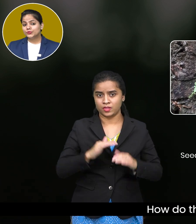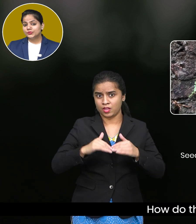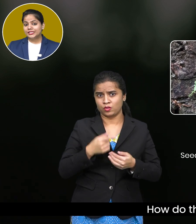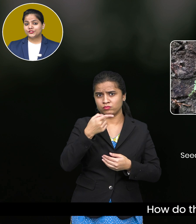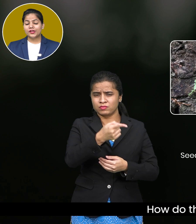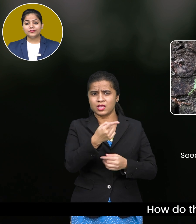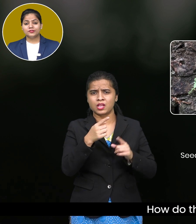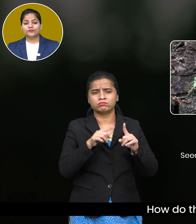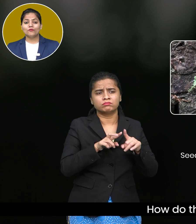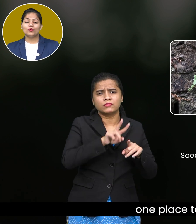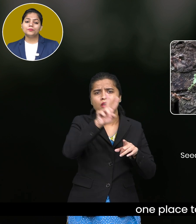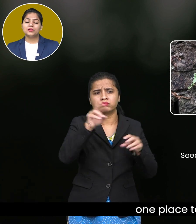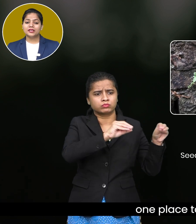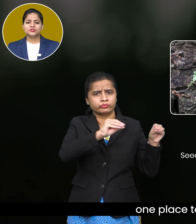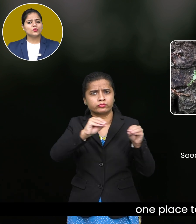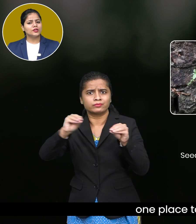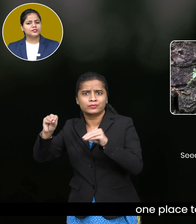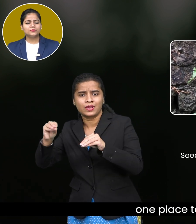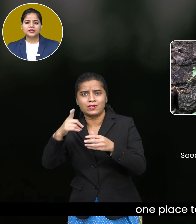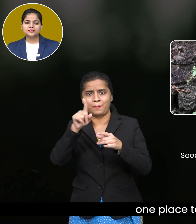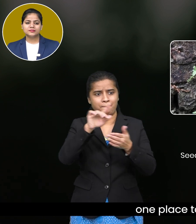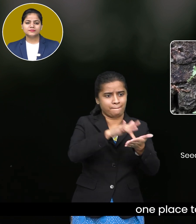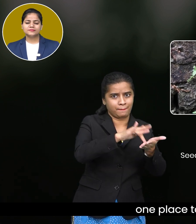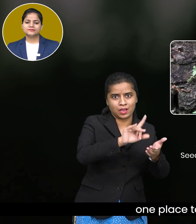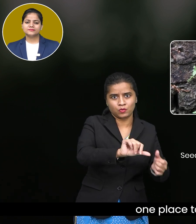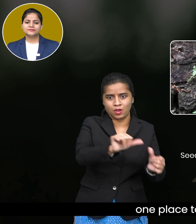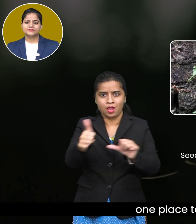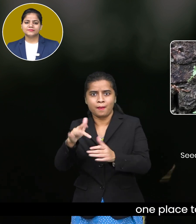How do they travel from one place to another place?